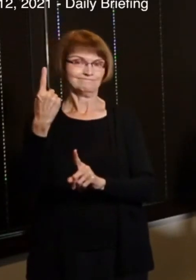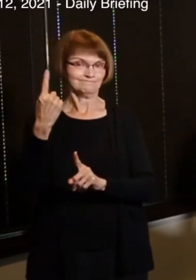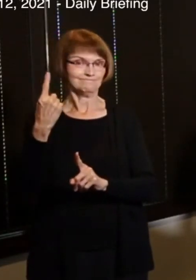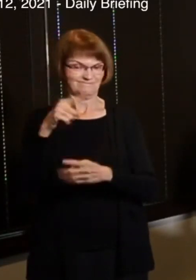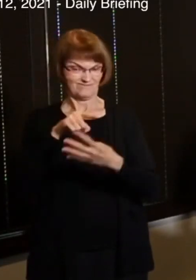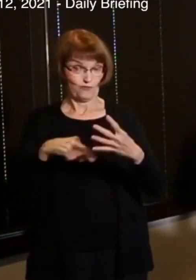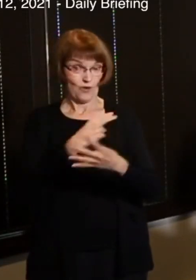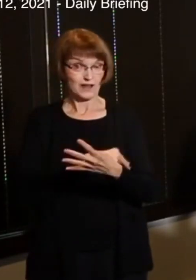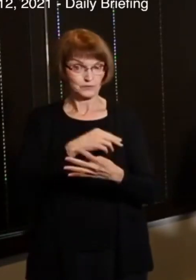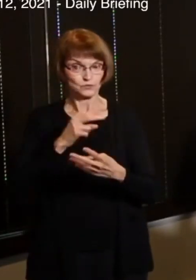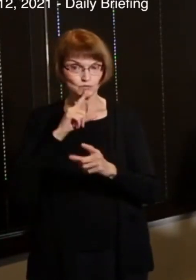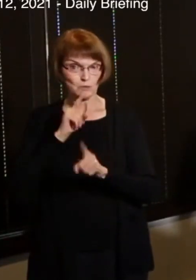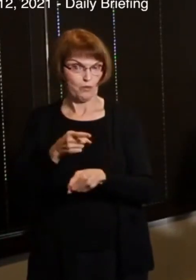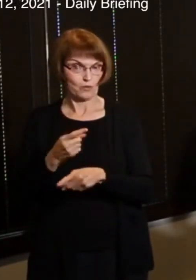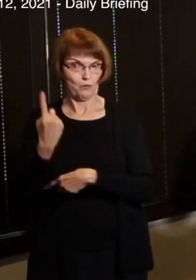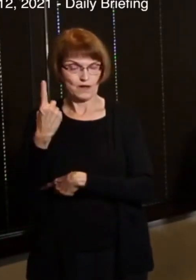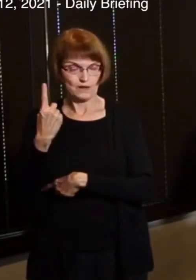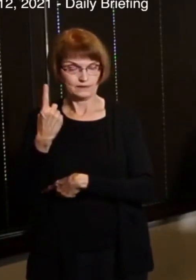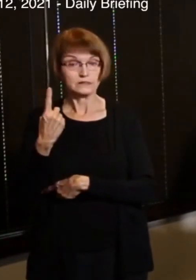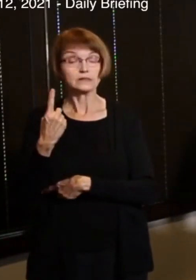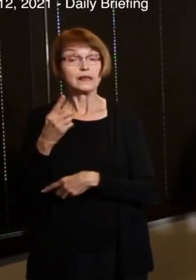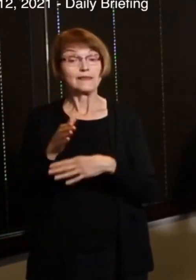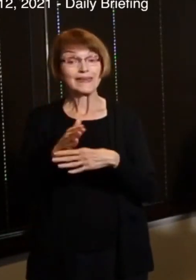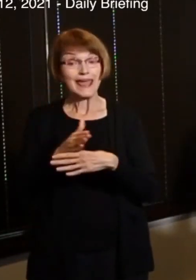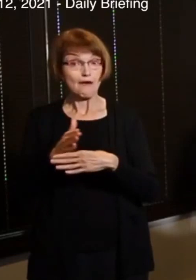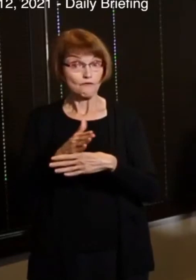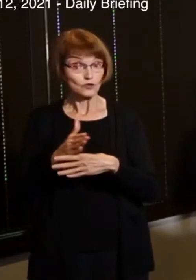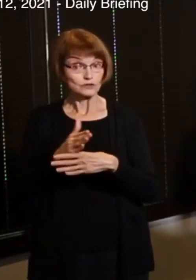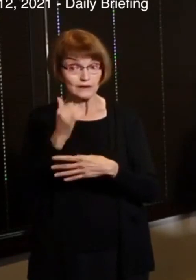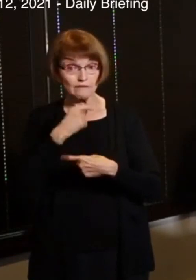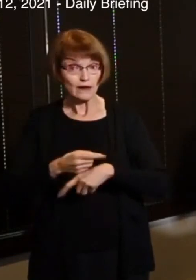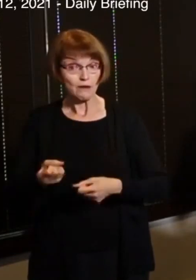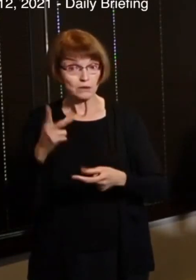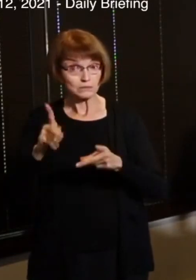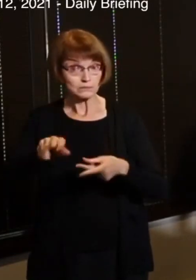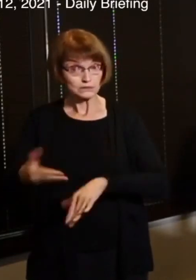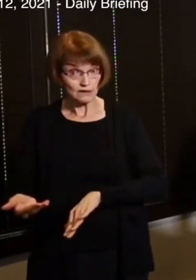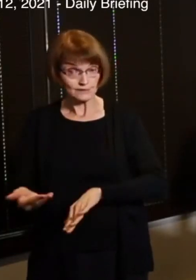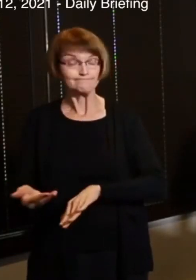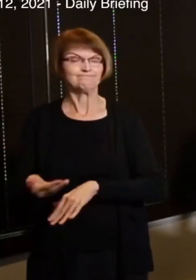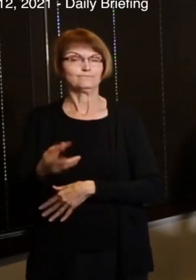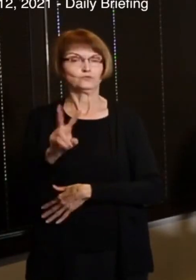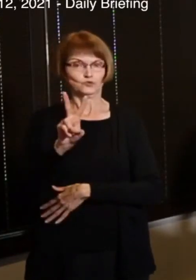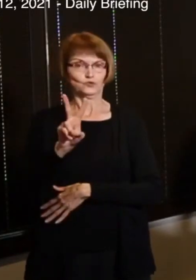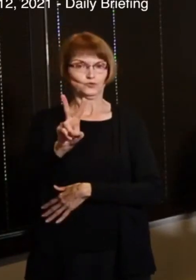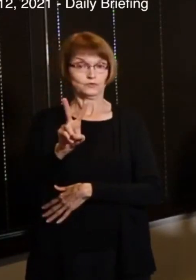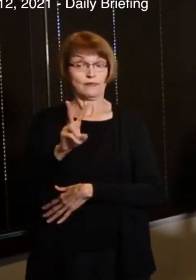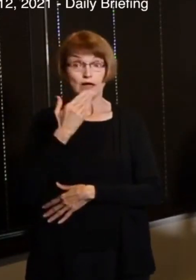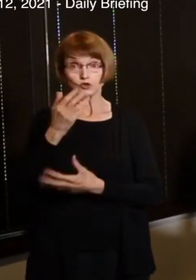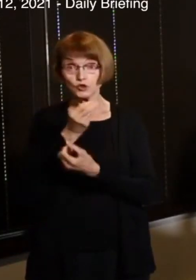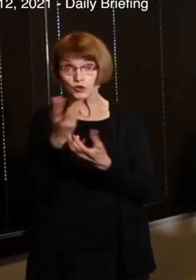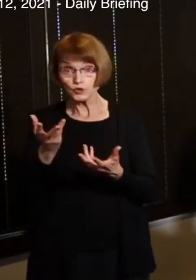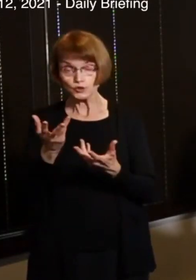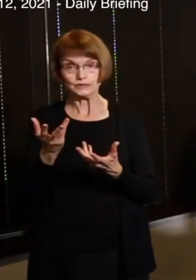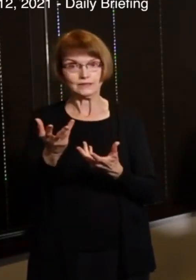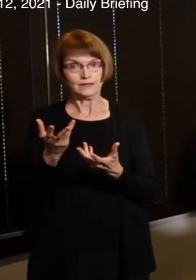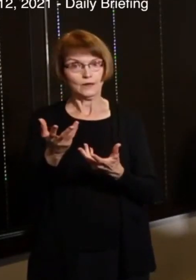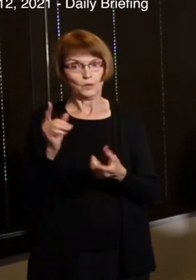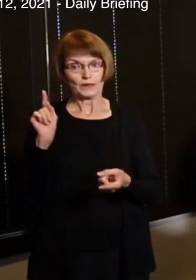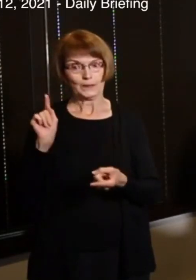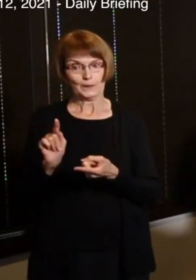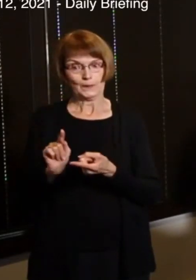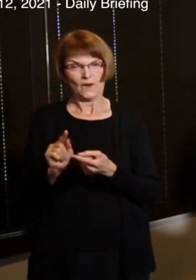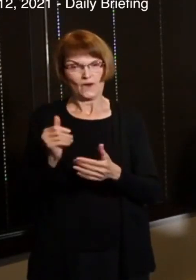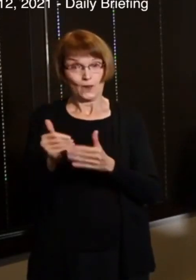with COVID-19, and it brings our moving average down to 2. And so, you know, that's always good news when we're getting closer to that 0 mark. And